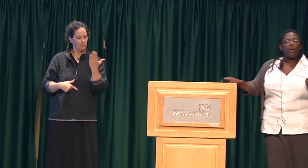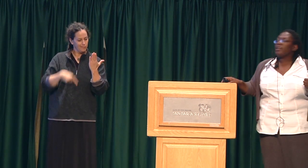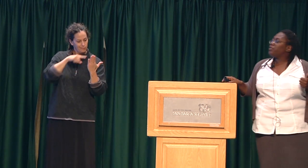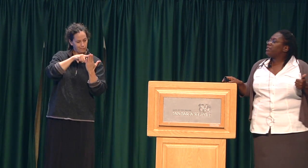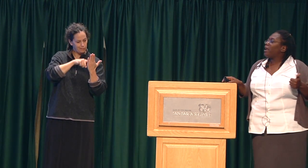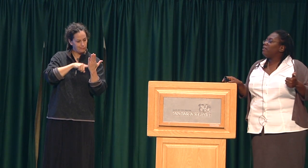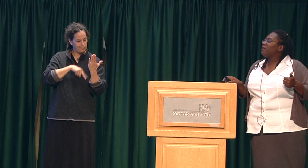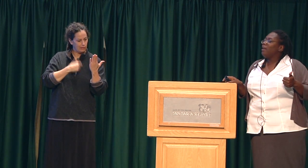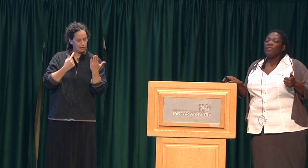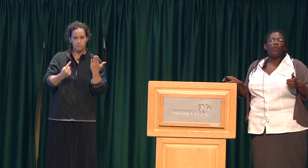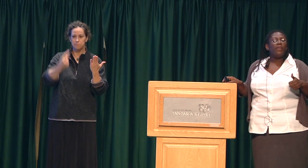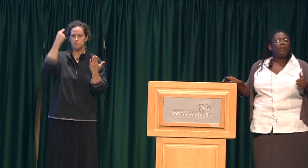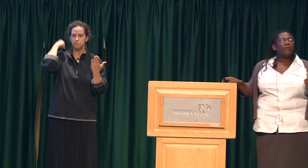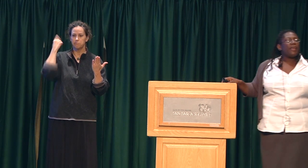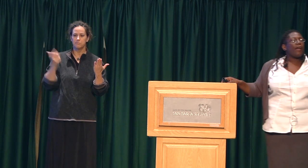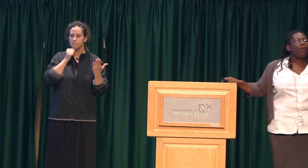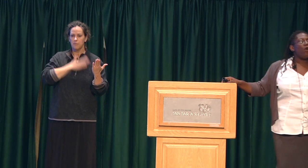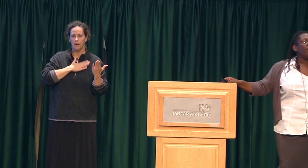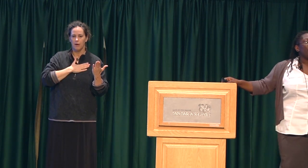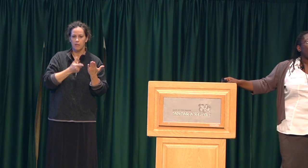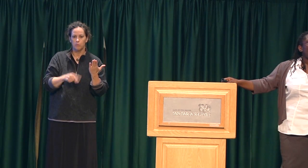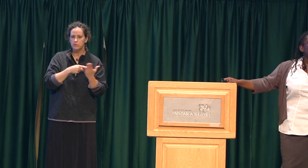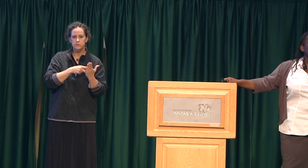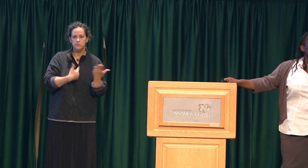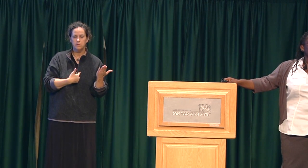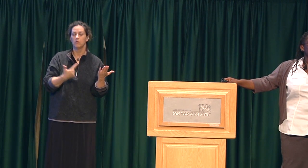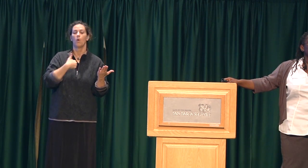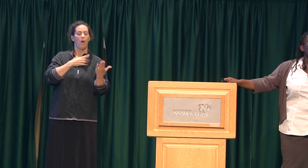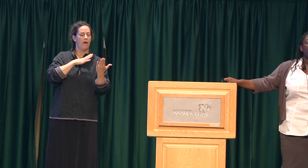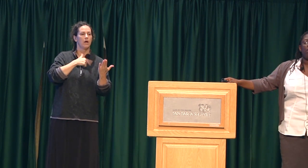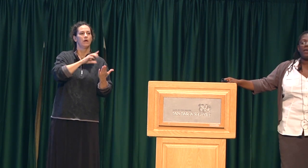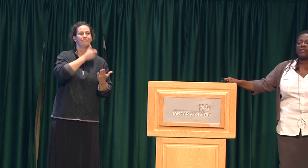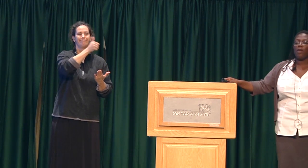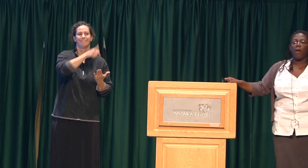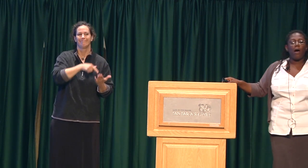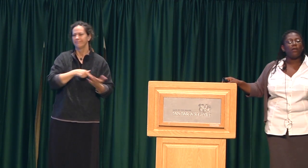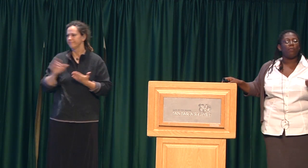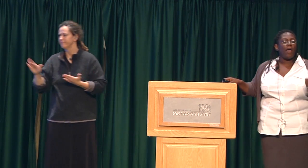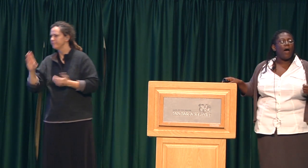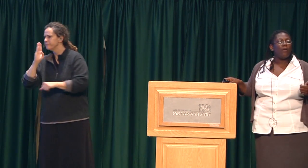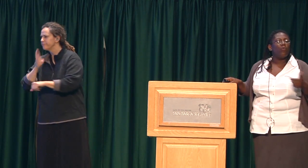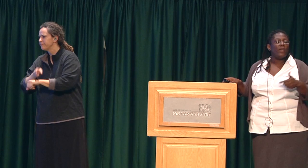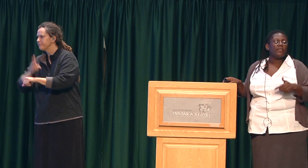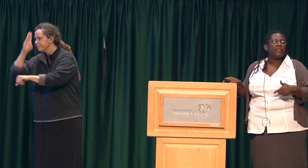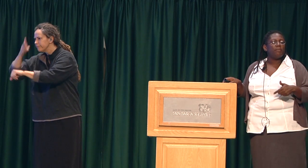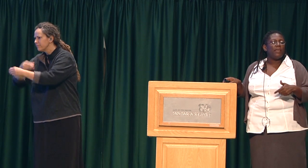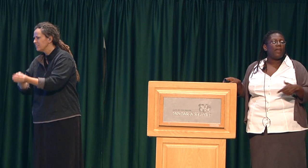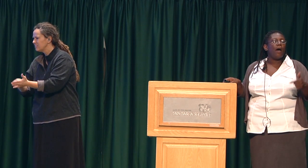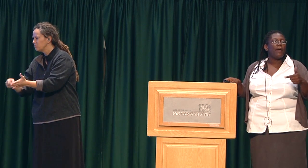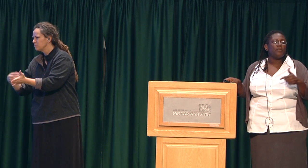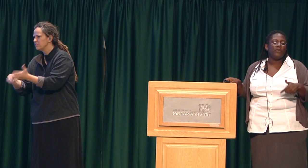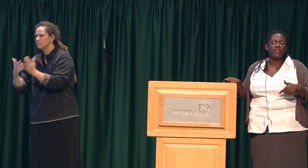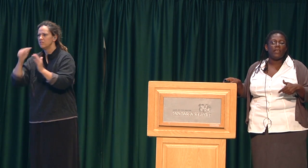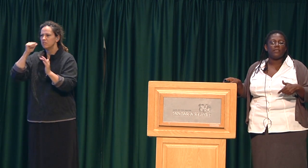and it's hard to understand. You know, many people say, I go home and then I ask my daughter or my son or my uncle or my aunt, what does this